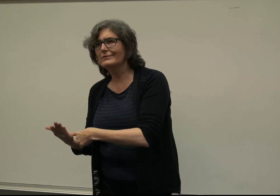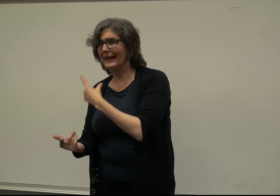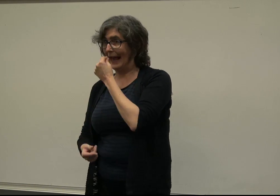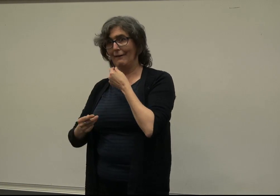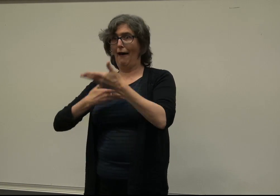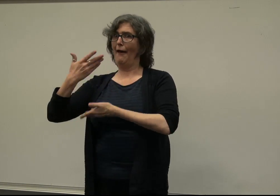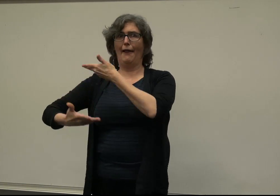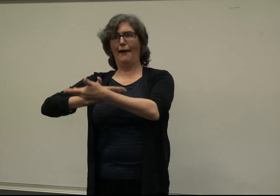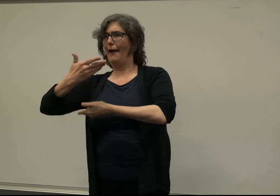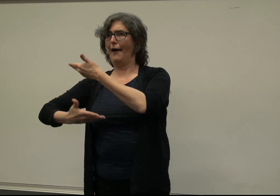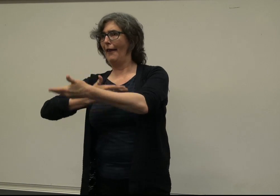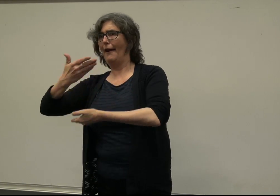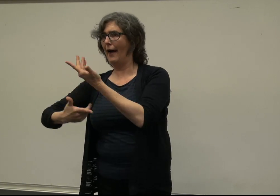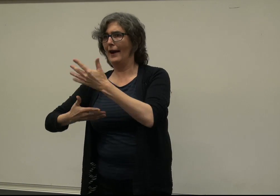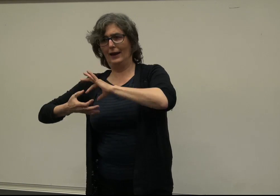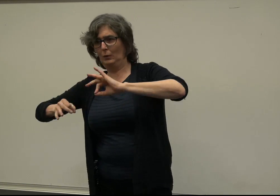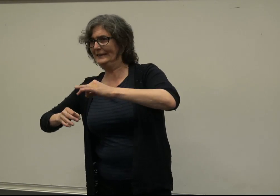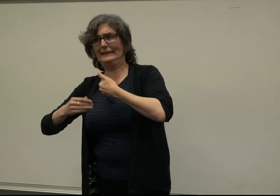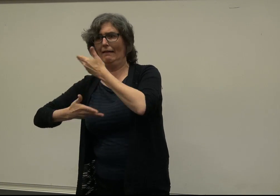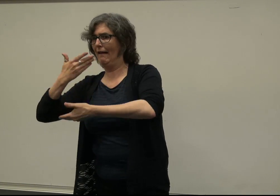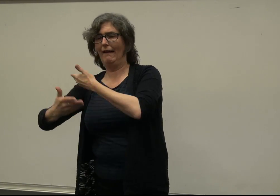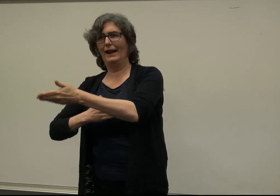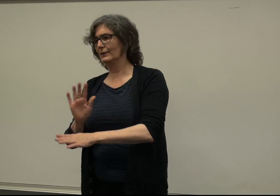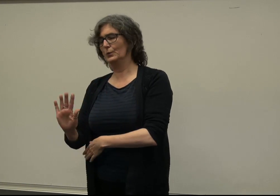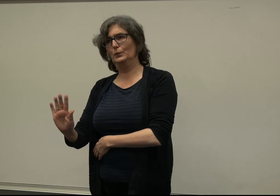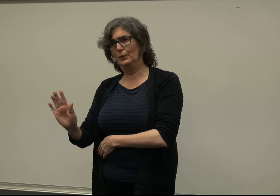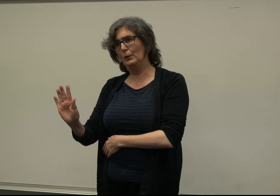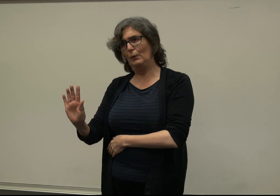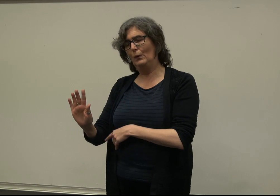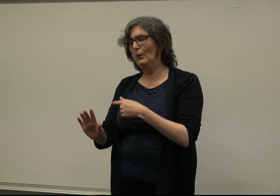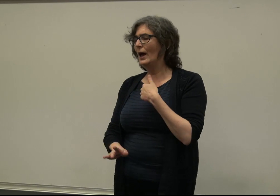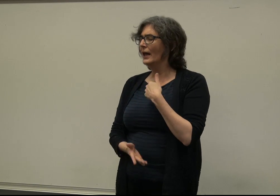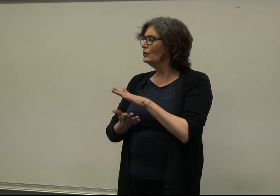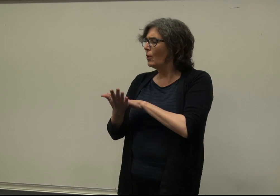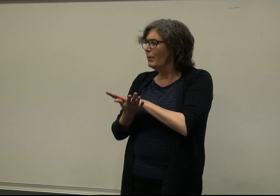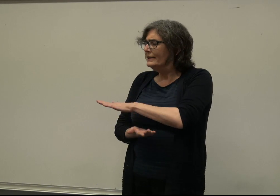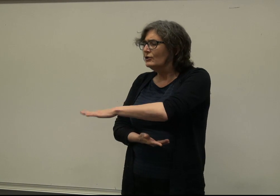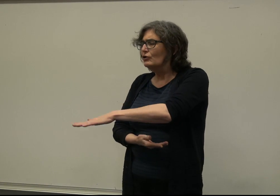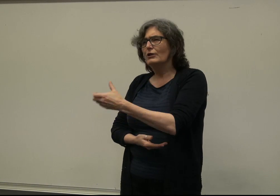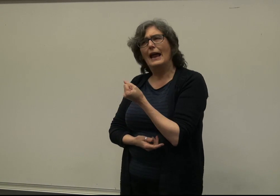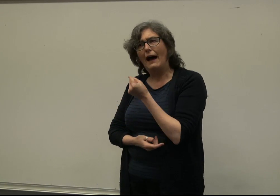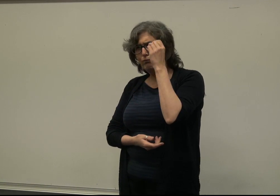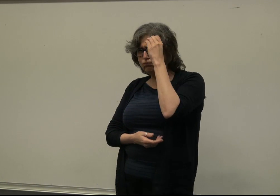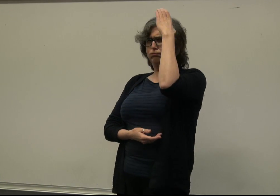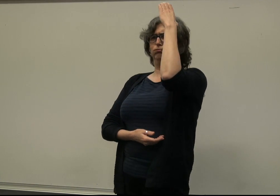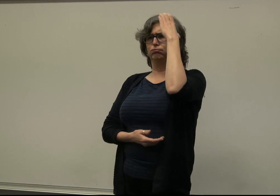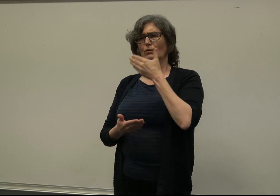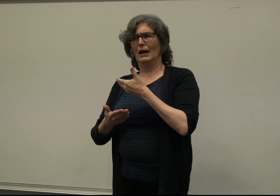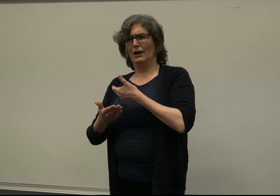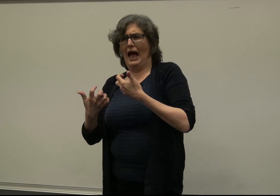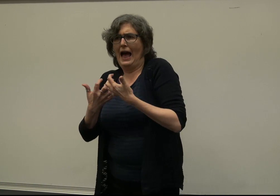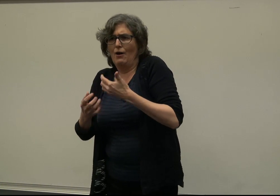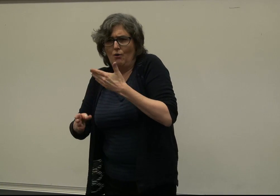we commonly understand by knowledge of grammar, knowledge of how the language works, the way we